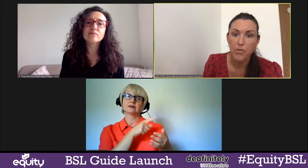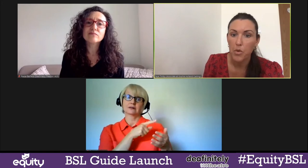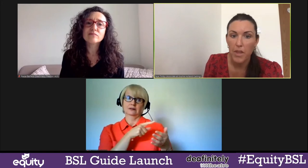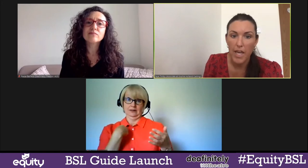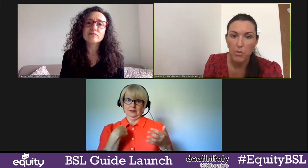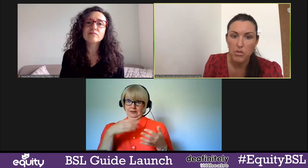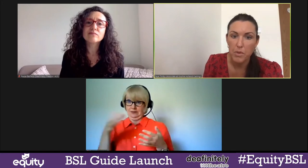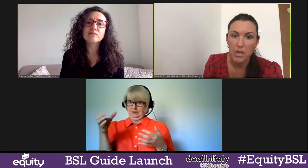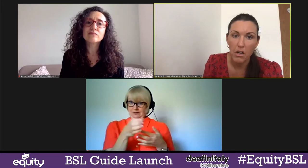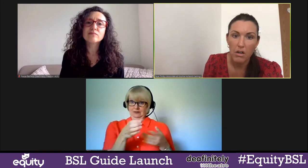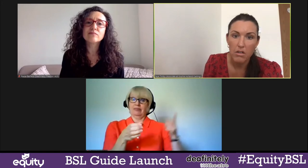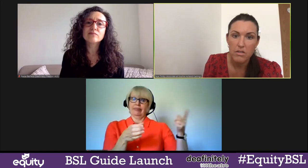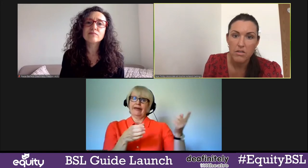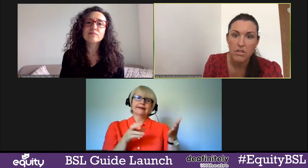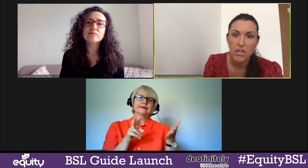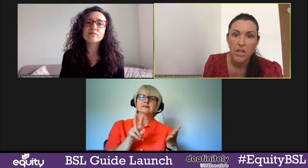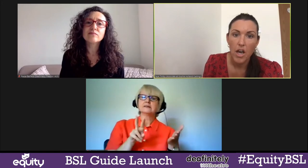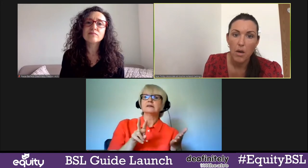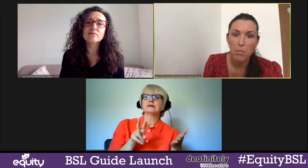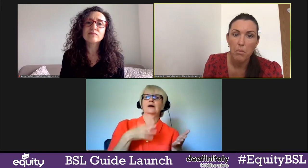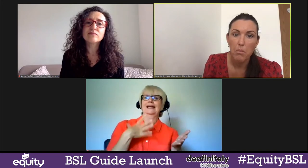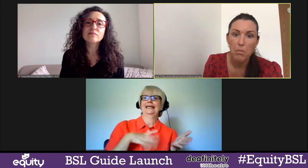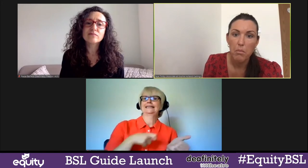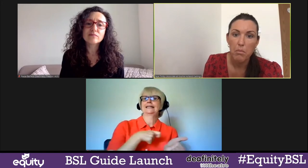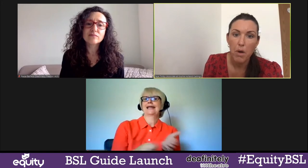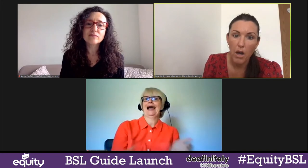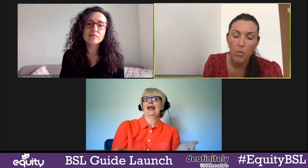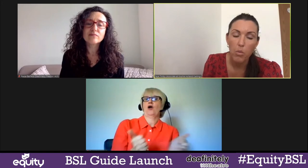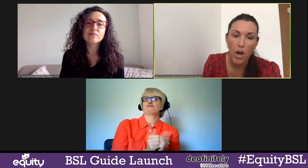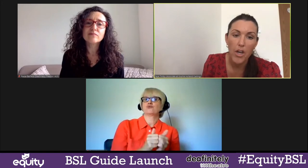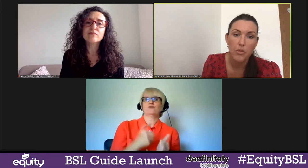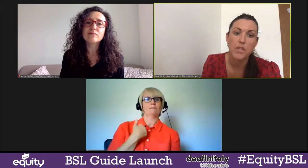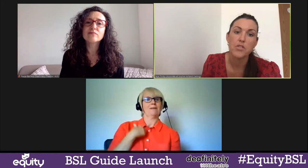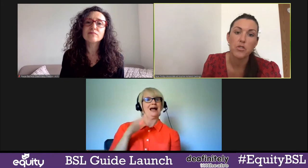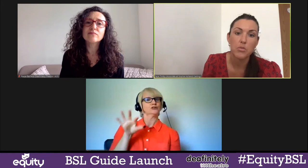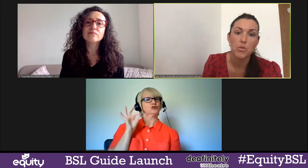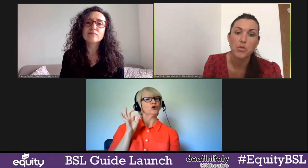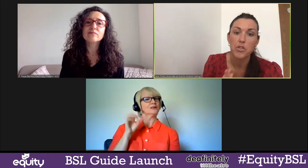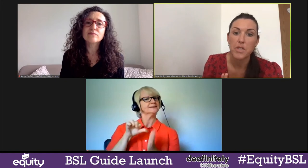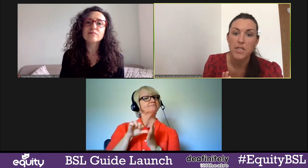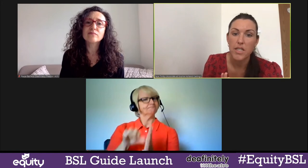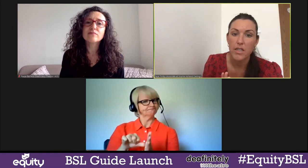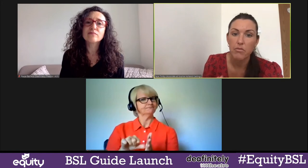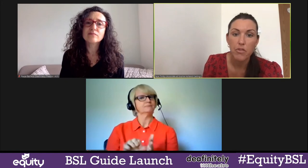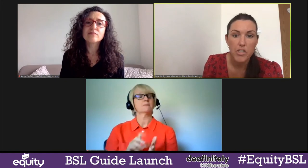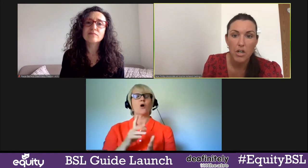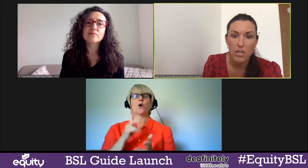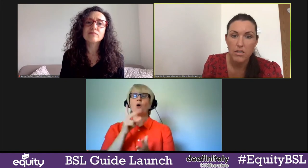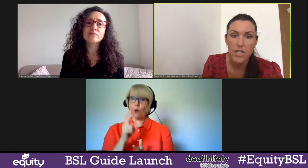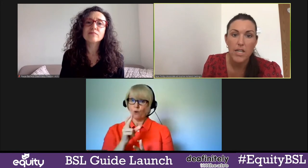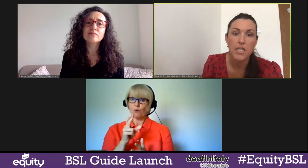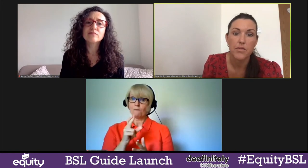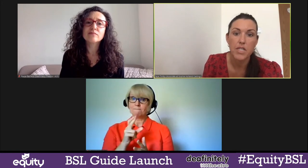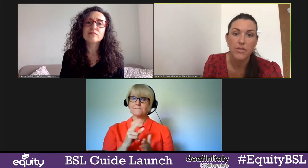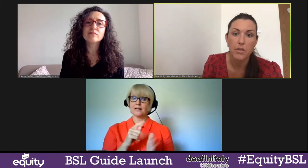they're able to be cast. But what I hope this document will do is enrich our understanding of the deaf